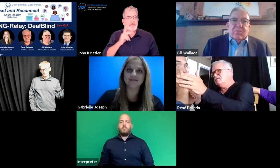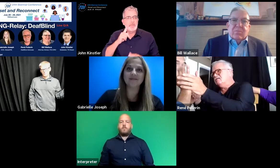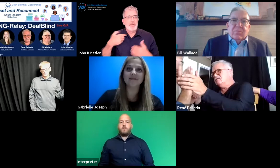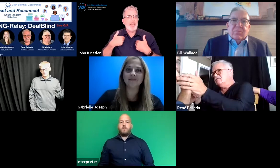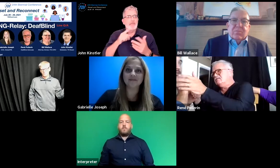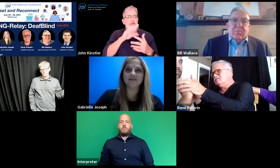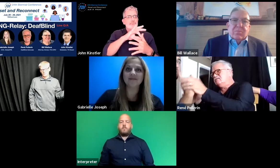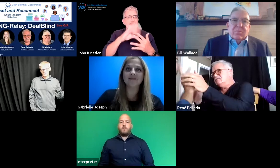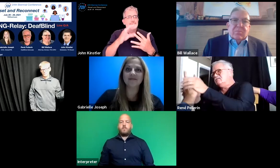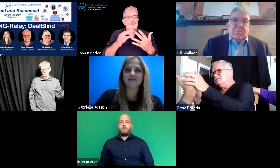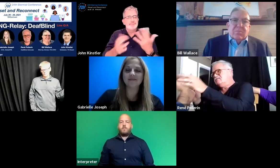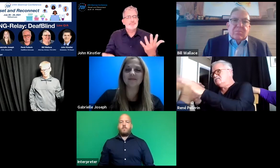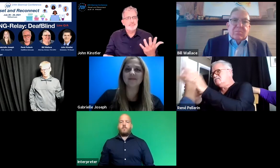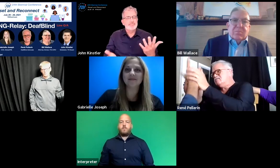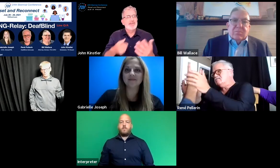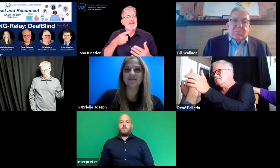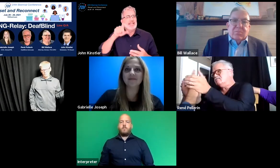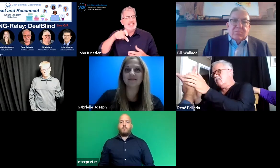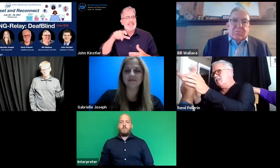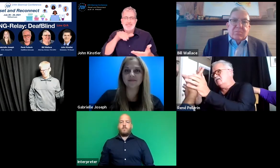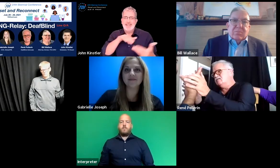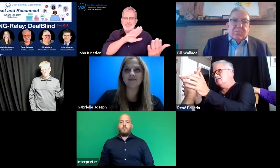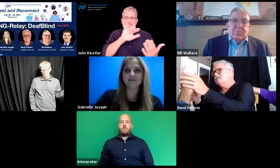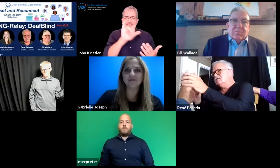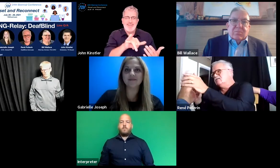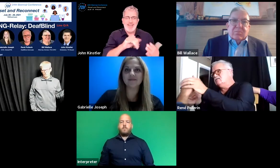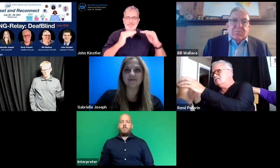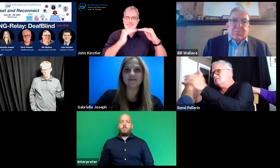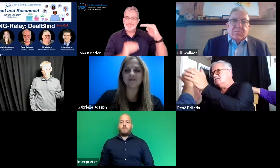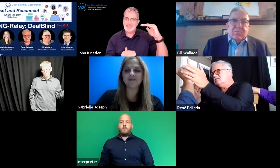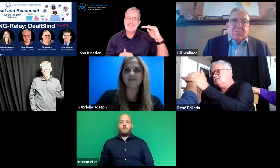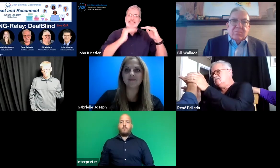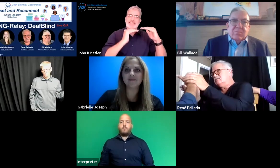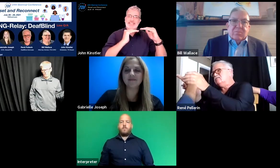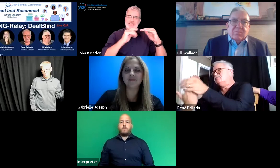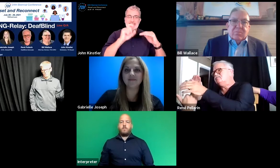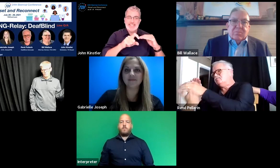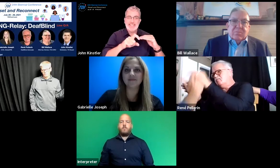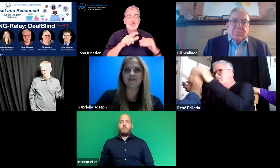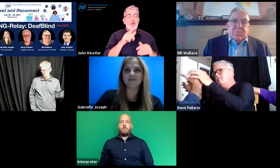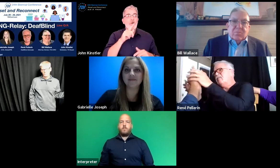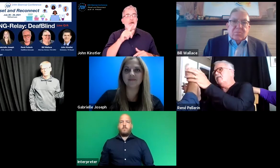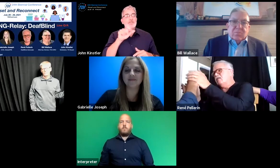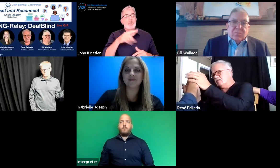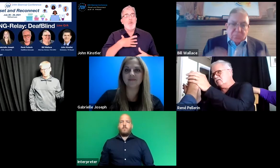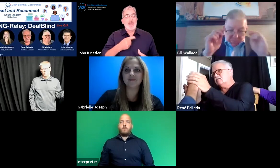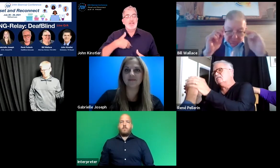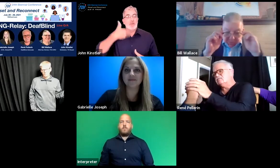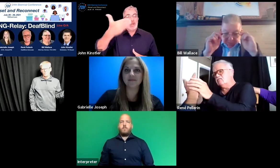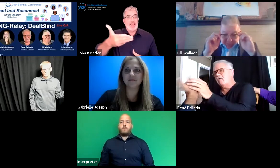So there are other individuals who are sighted. What are their options? Because that has to be addressed. There is a lot of